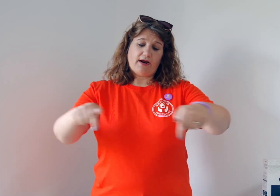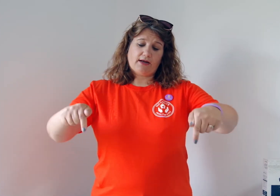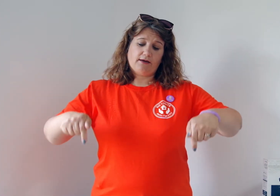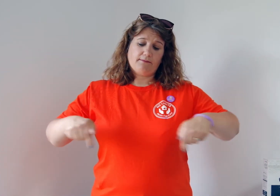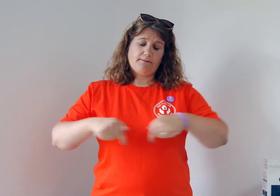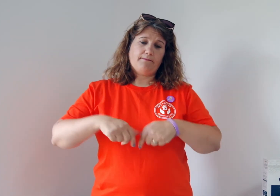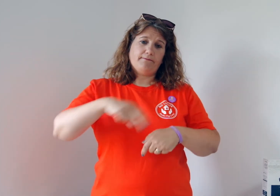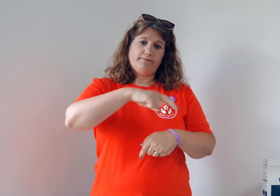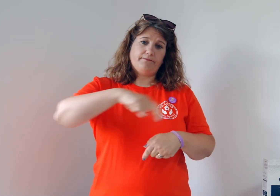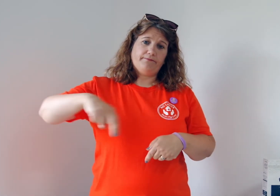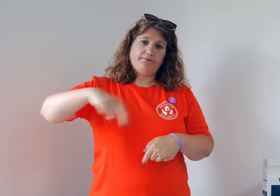rack.